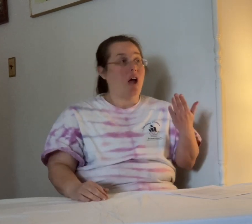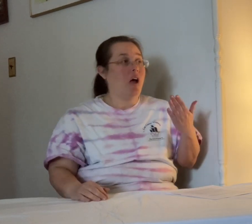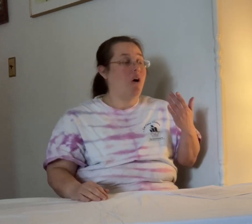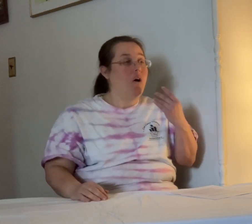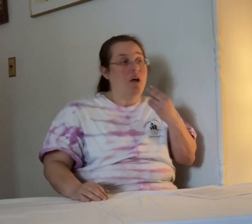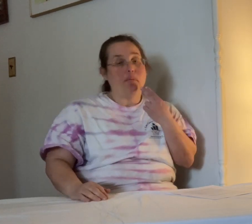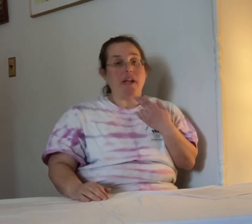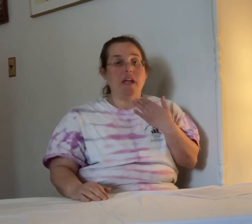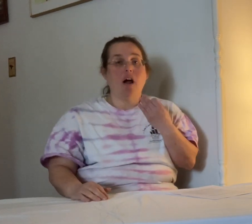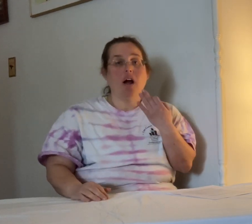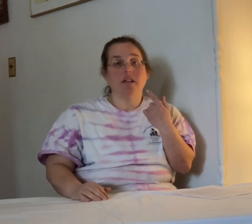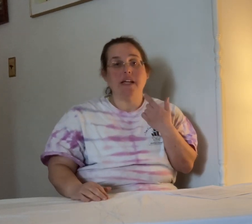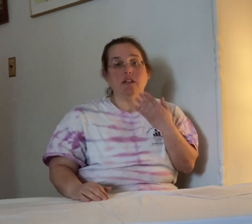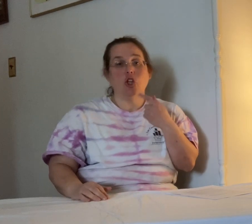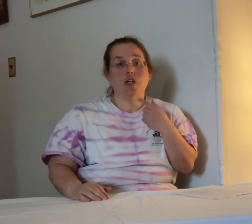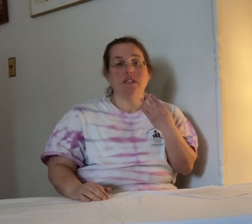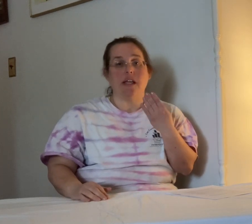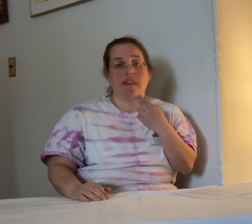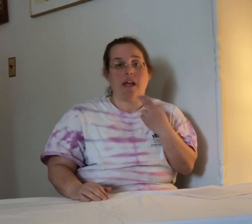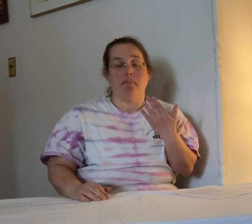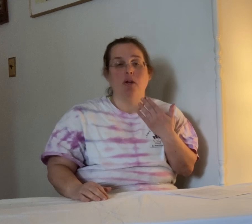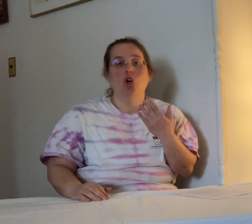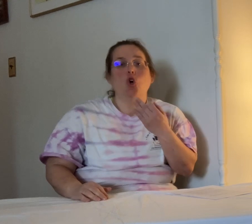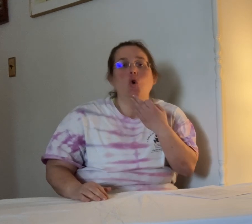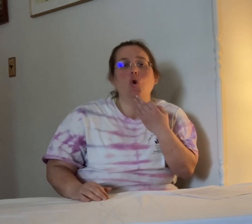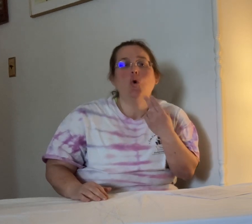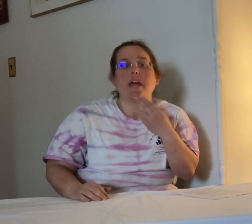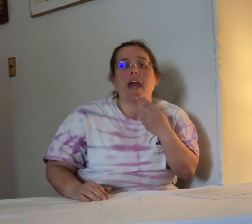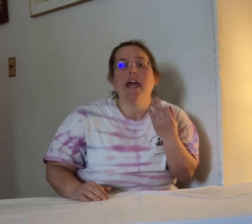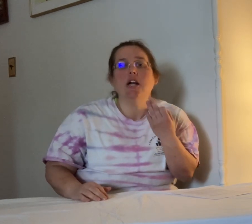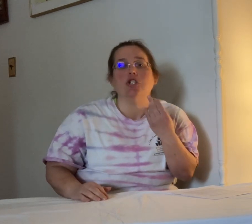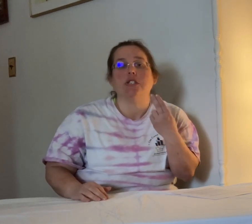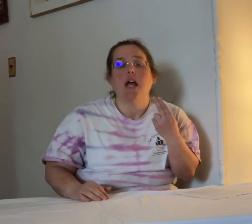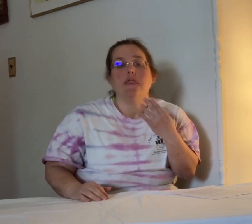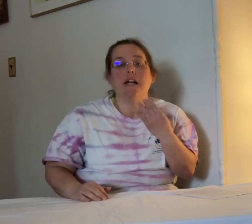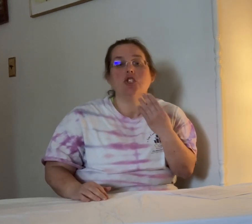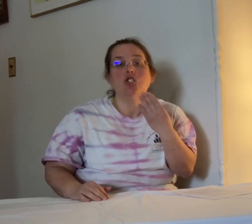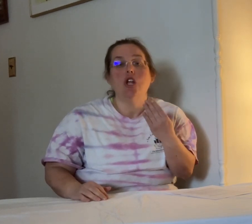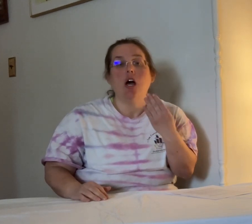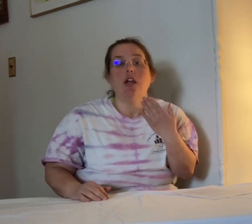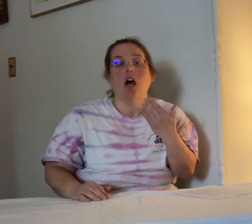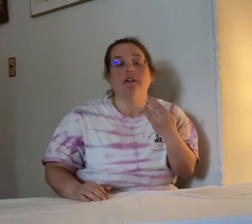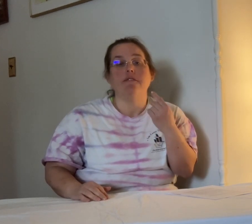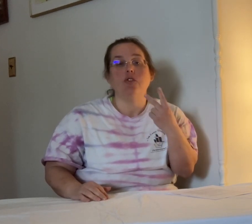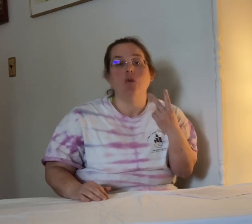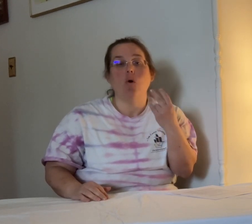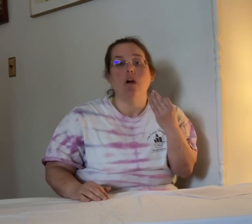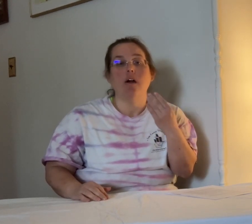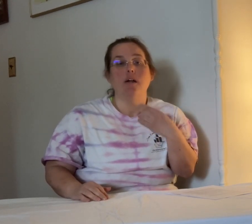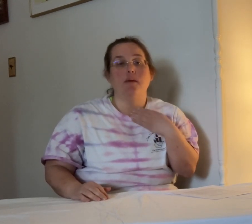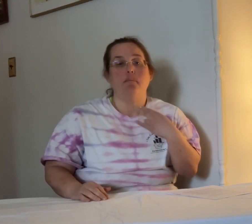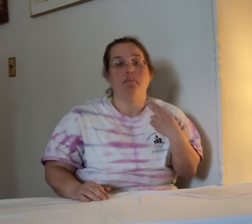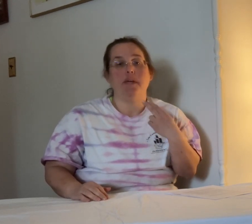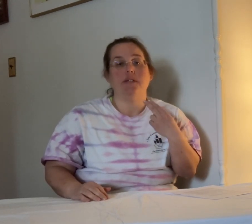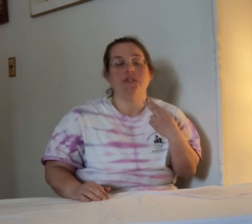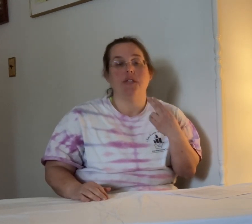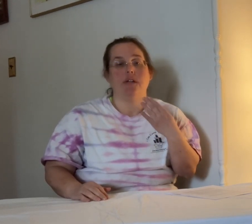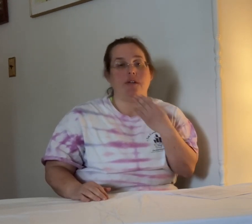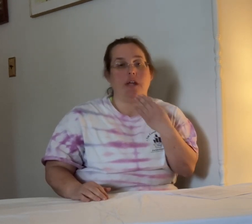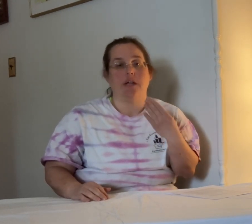Oh, but he hardly looks at them. Who cares? That's none of your